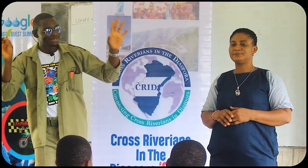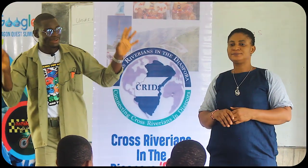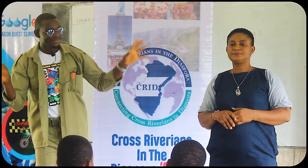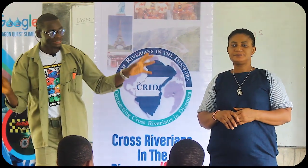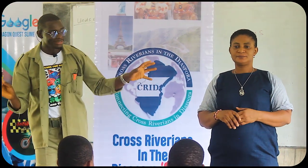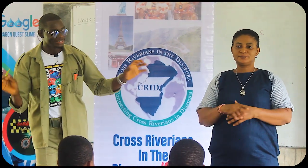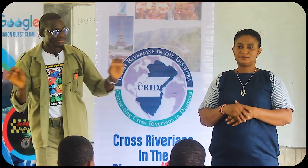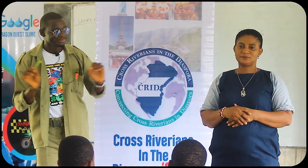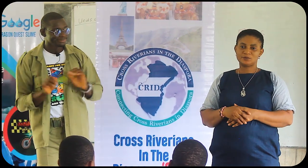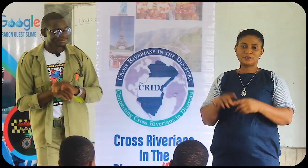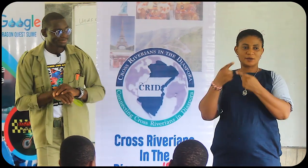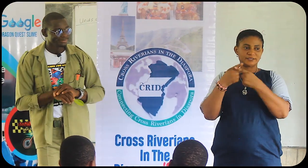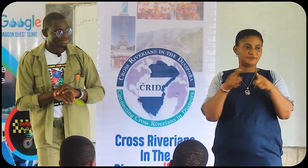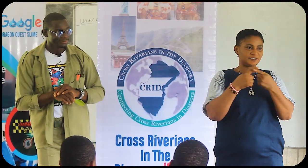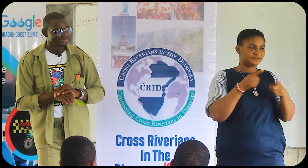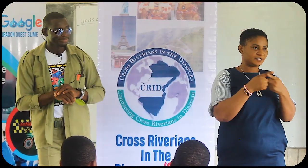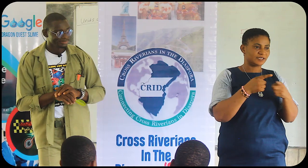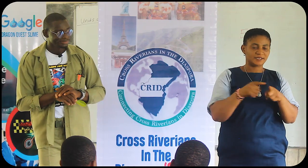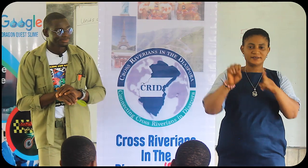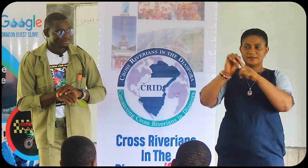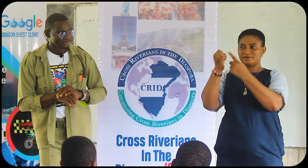our biodiversity.